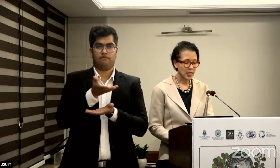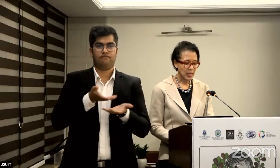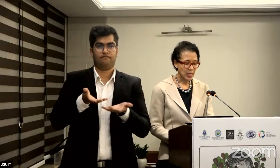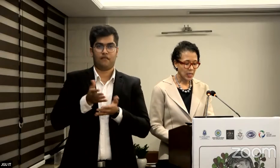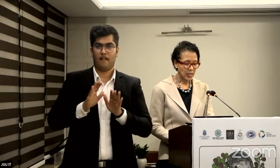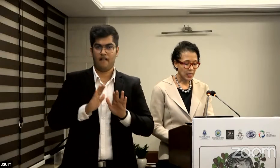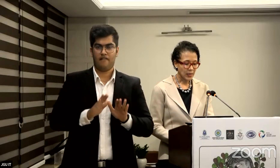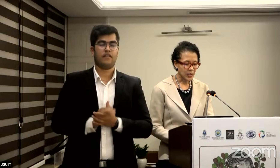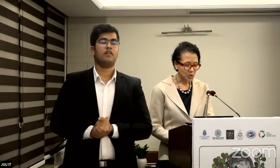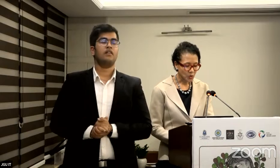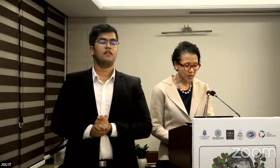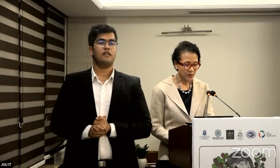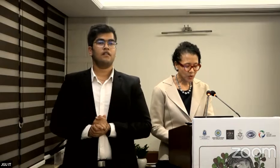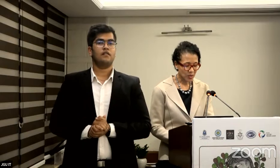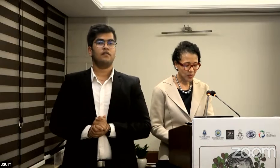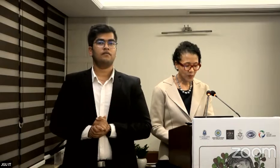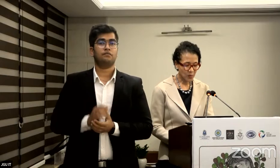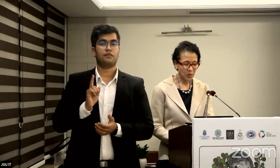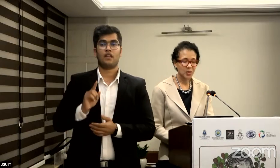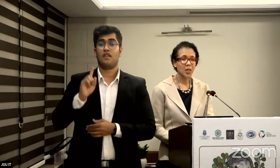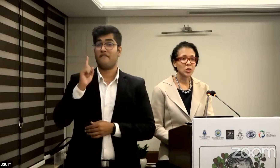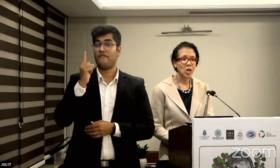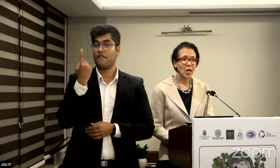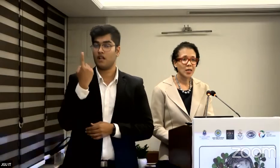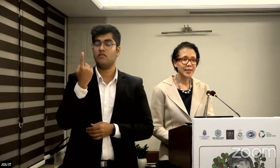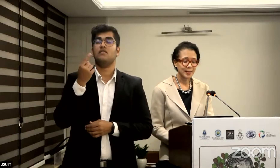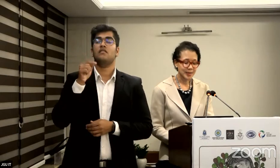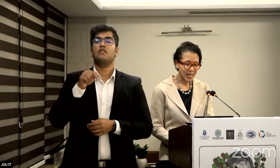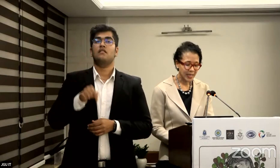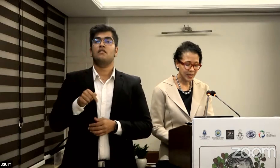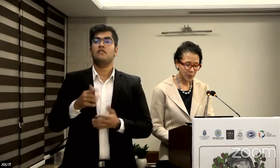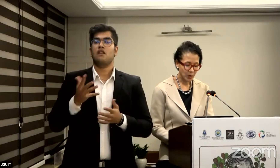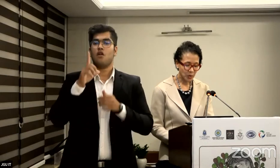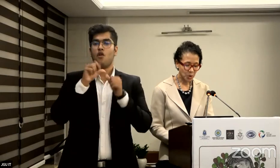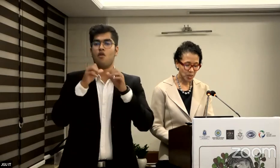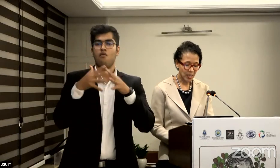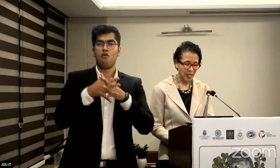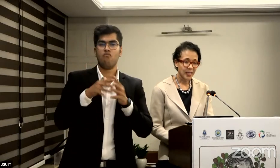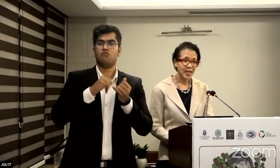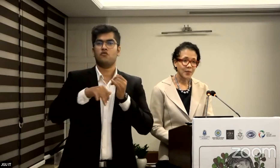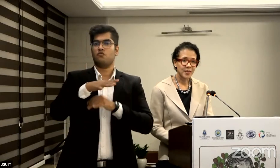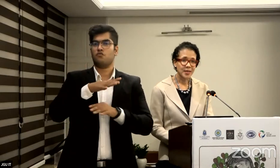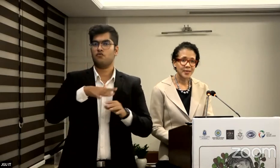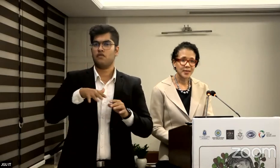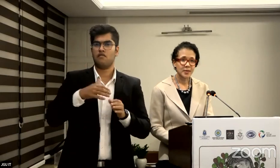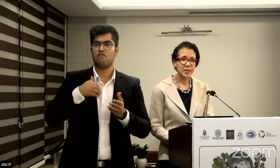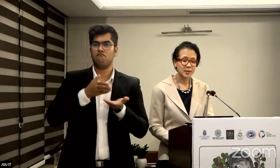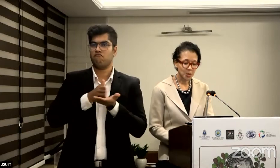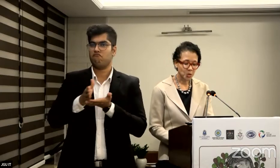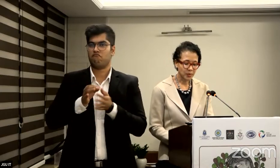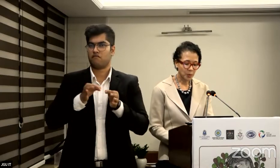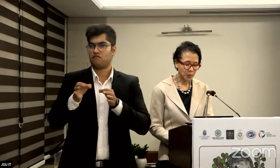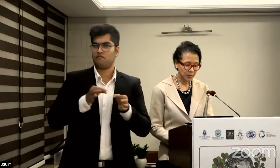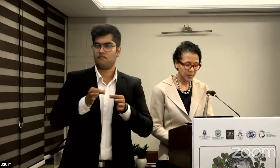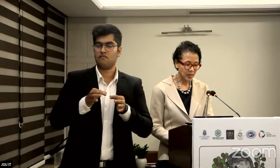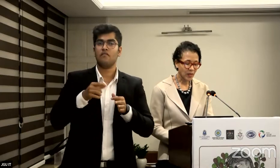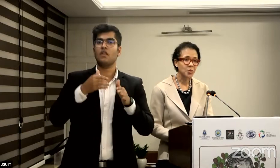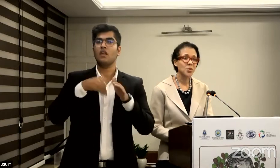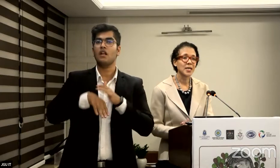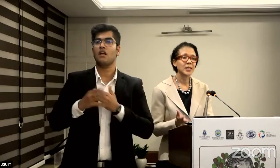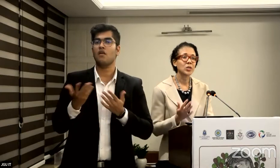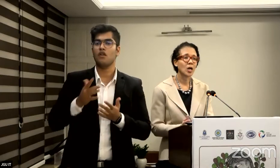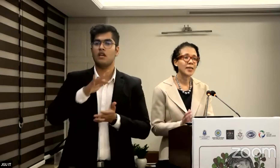always endorsed first and foremost a law and society approach that emphasizes the central importance